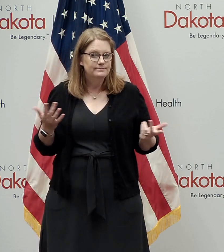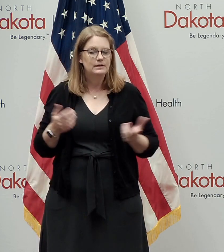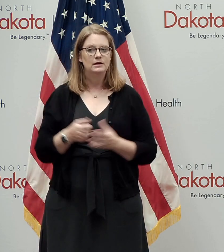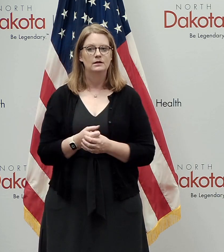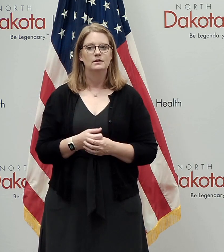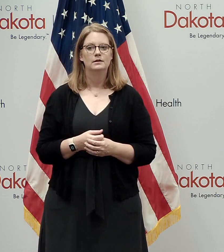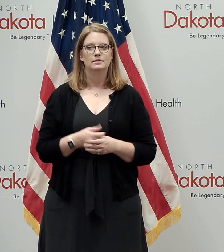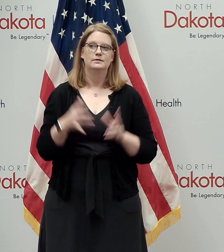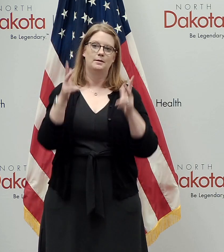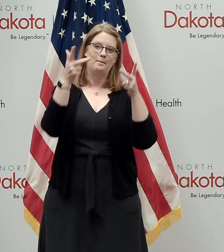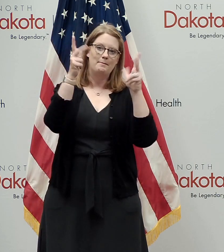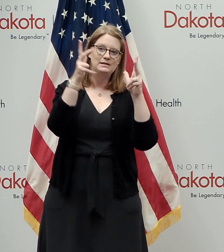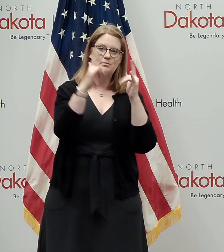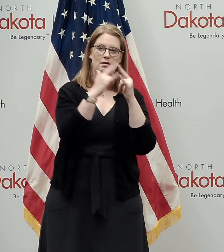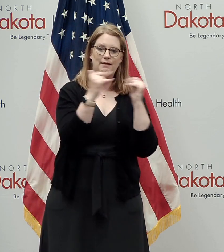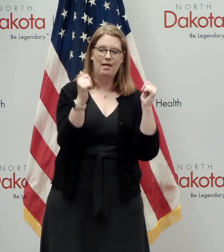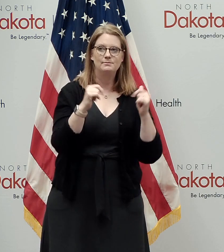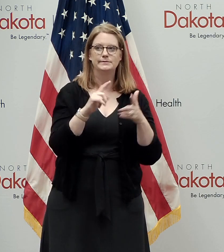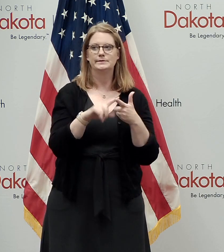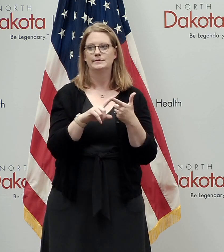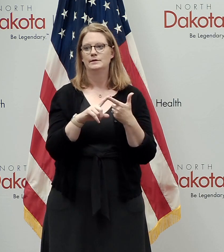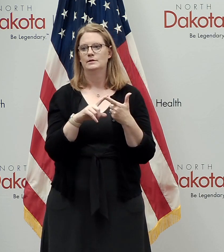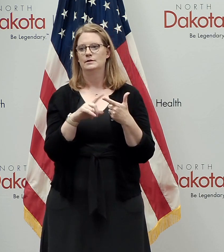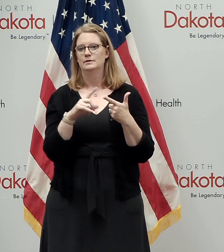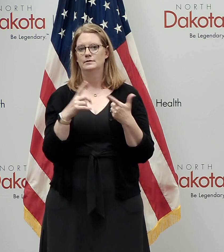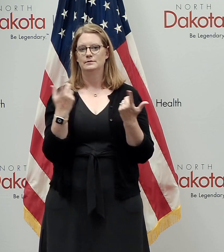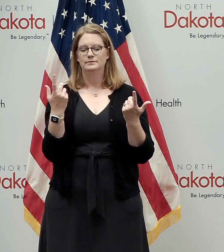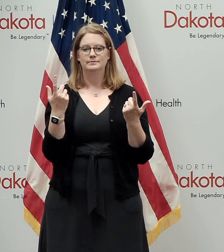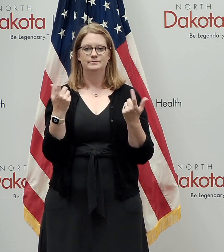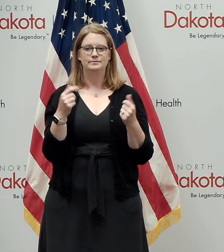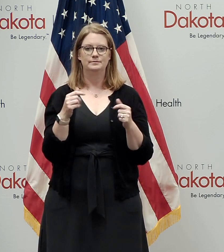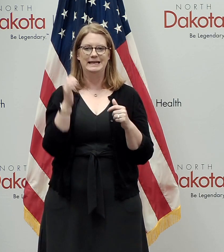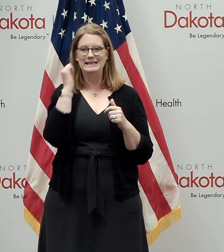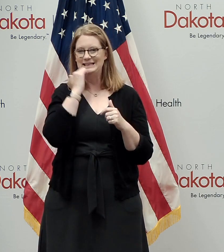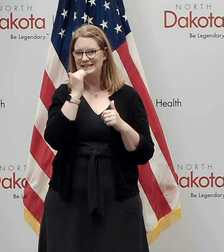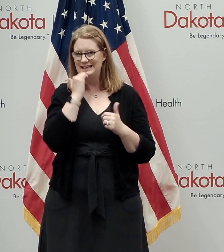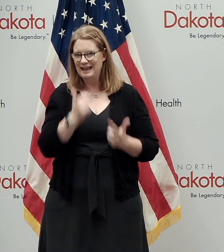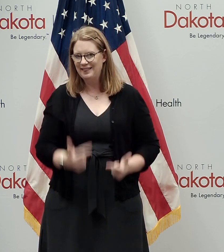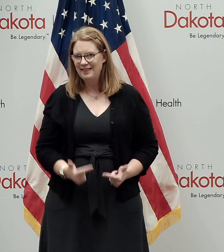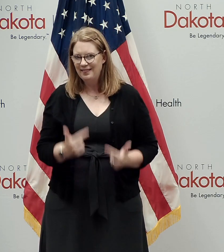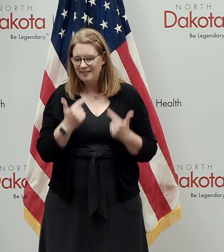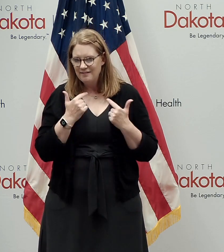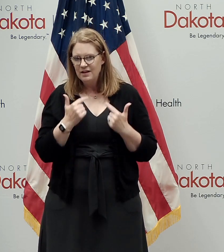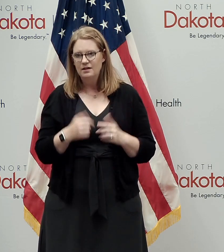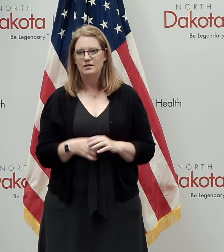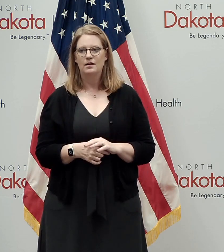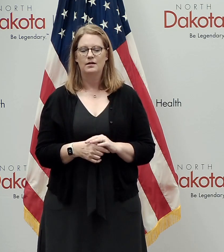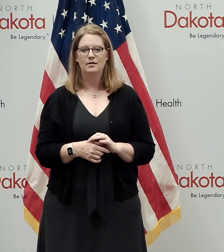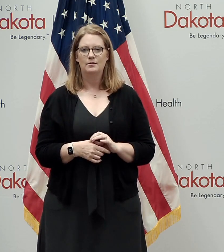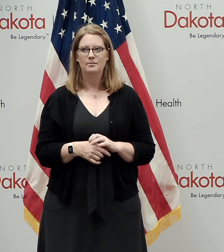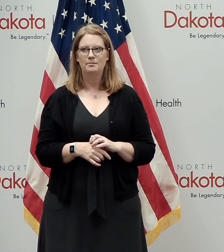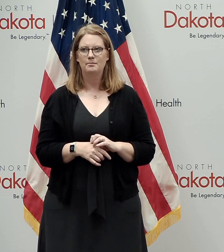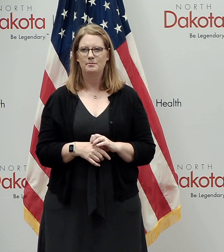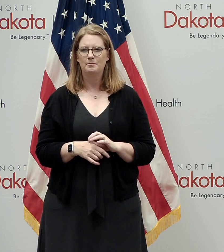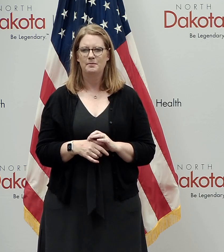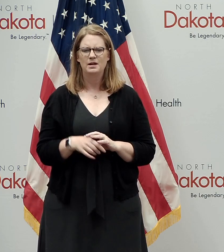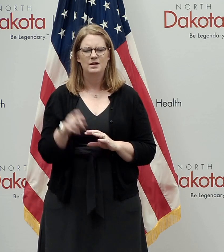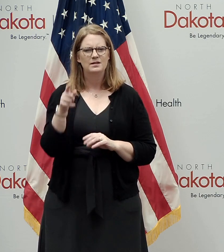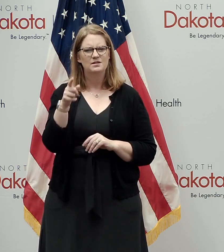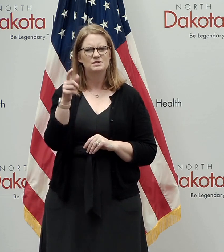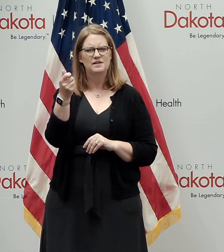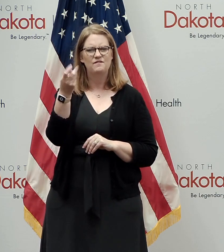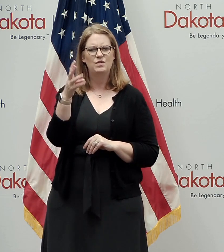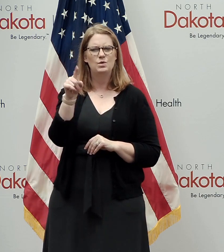everything from basketball camps to to daily living. There was a few that were tied back